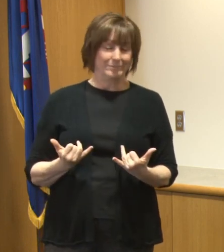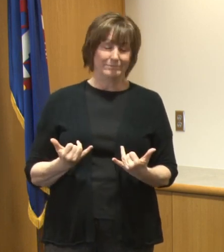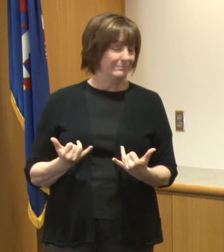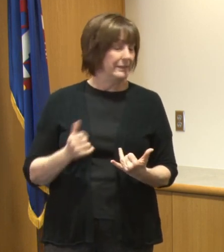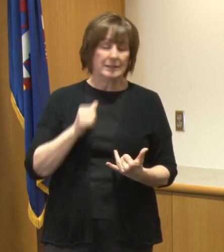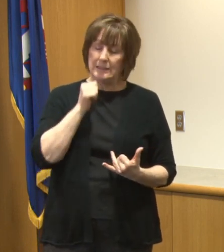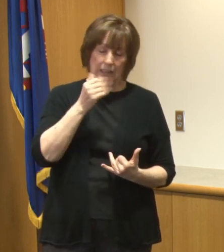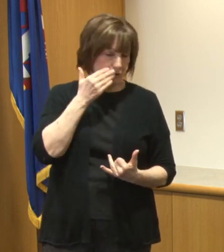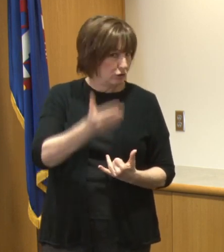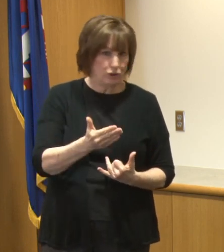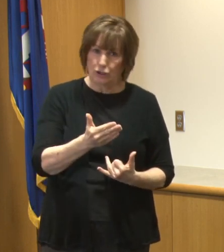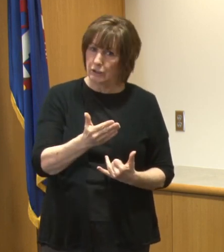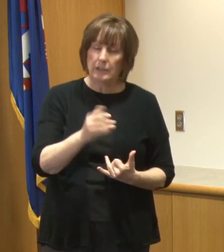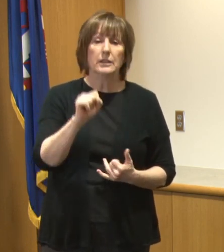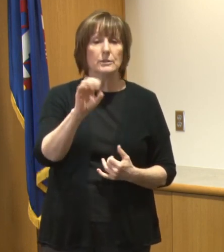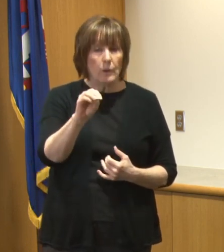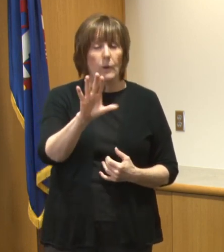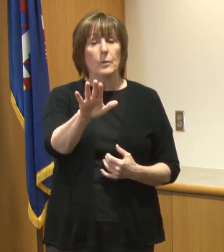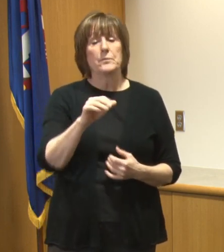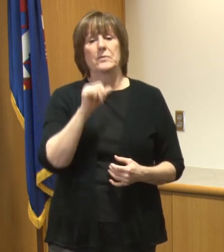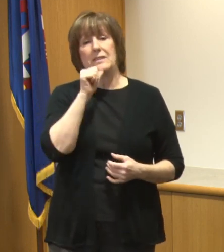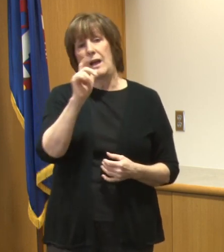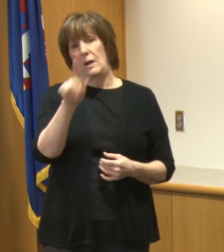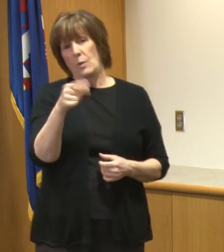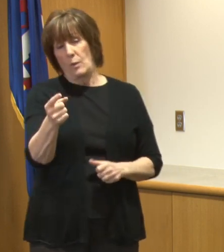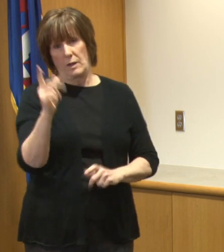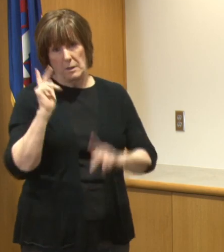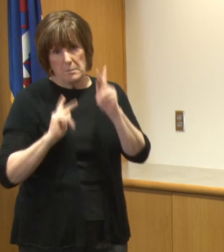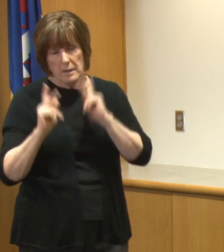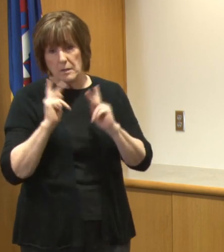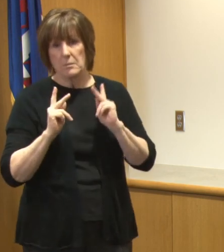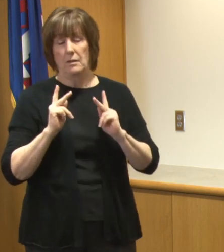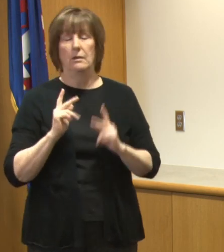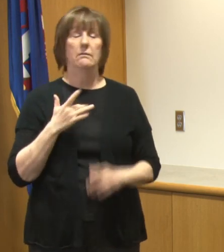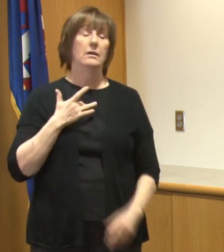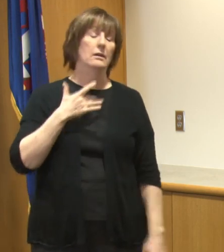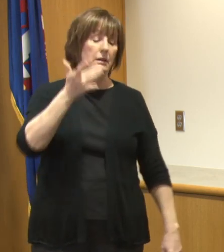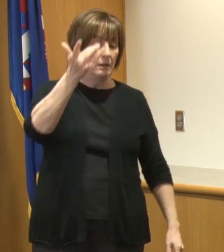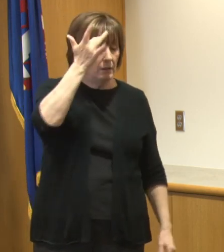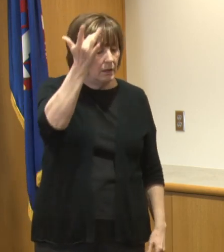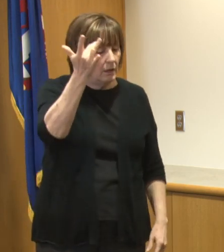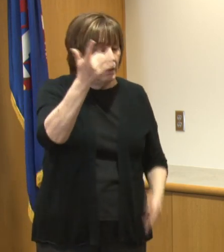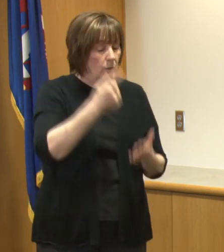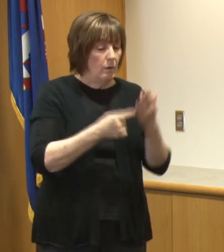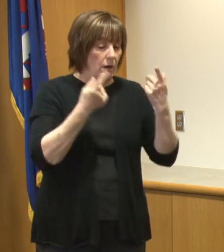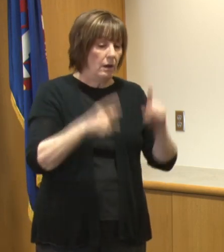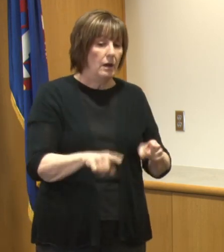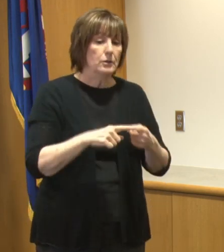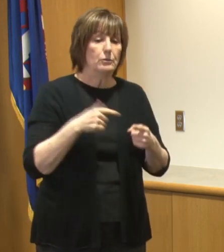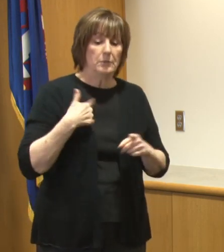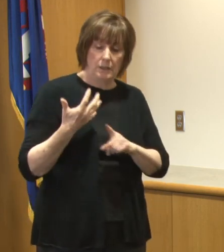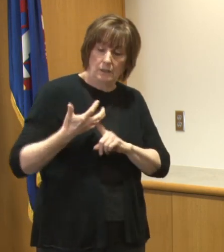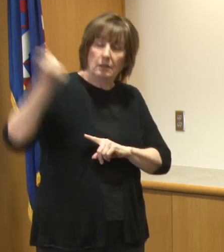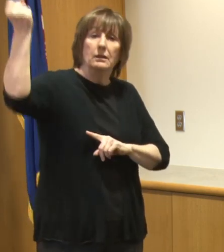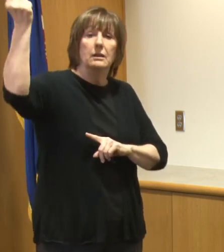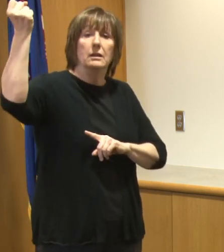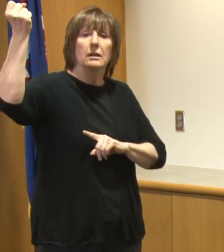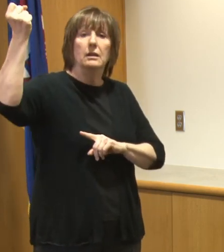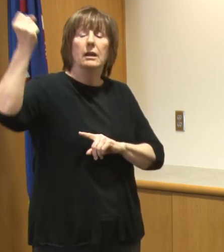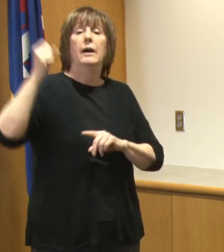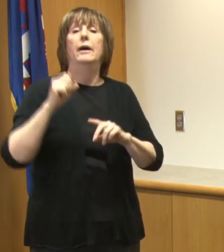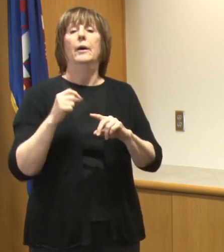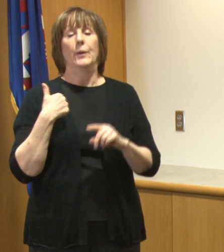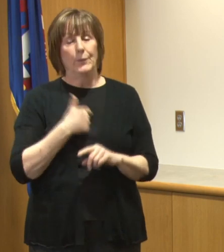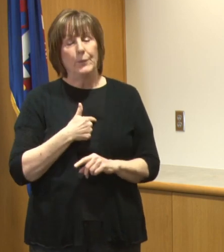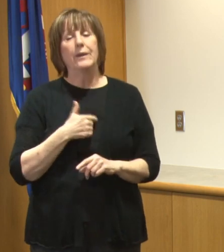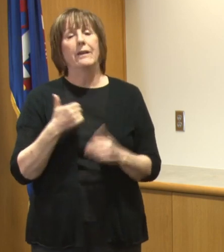good. And so not only are people demoralized by what's happening to them in their lives with this scam,